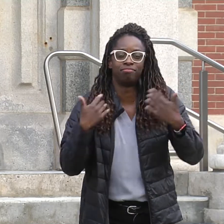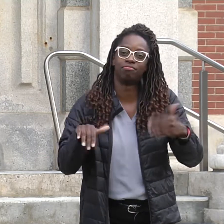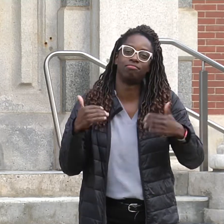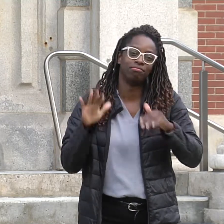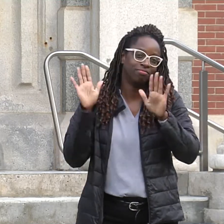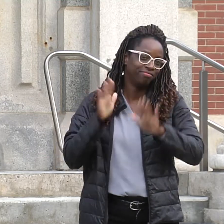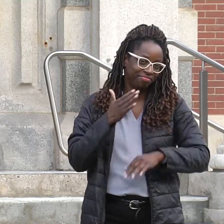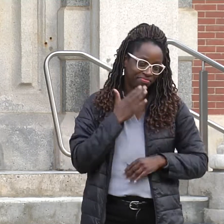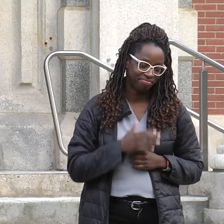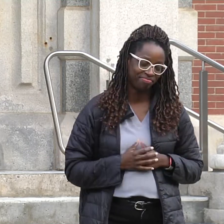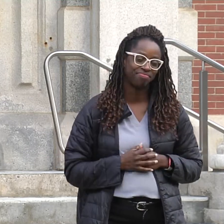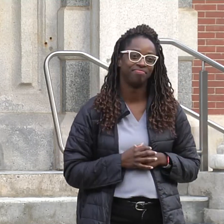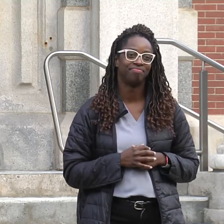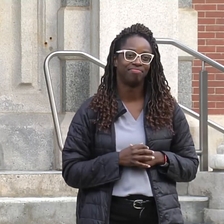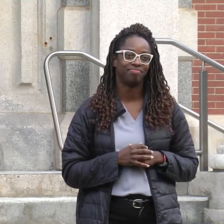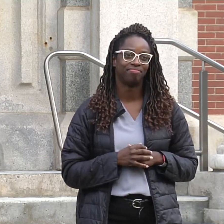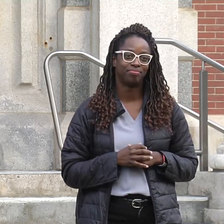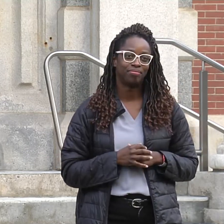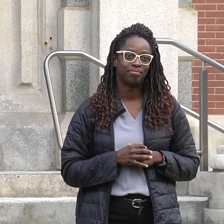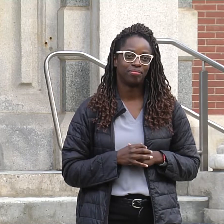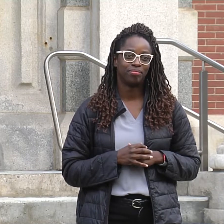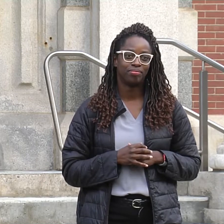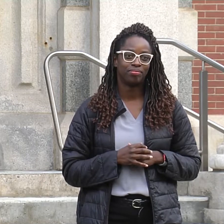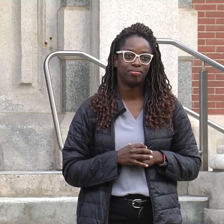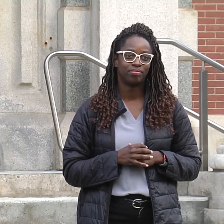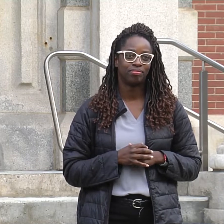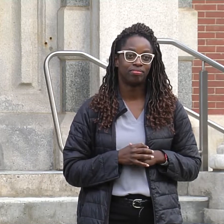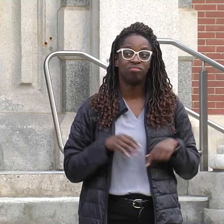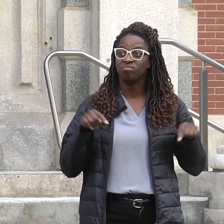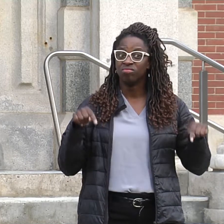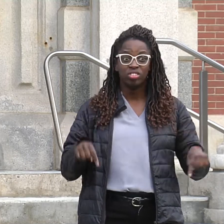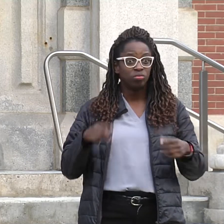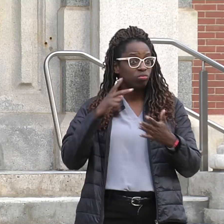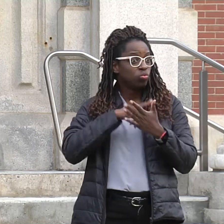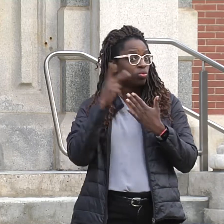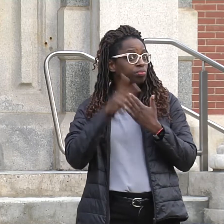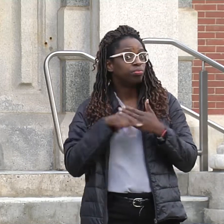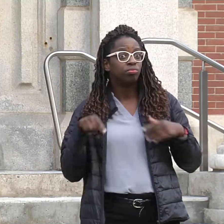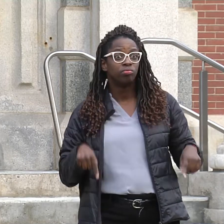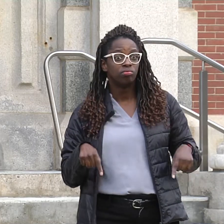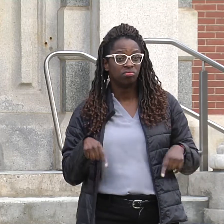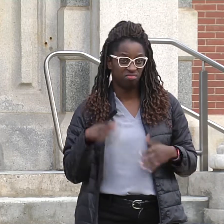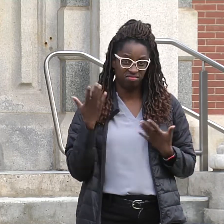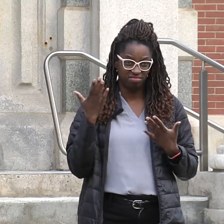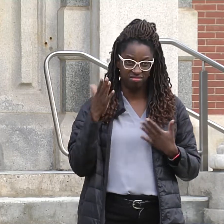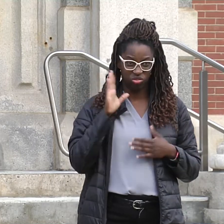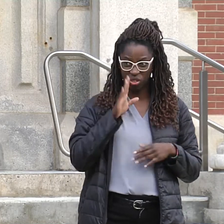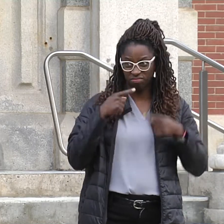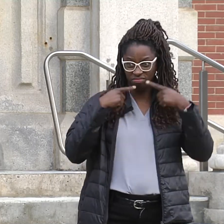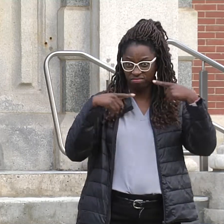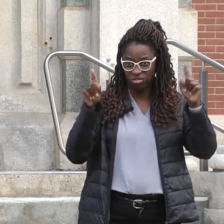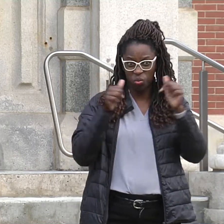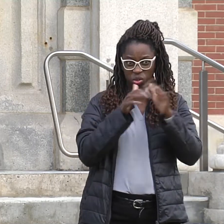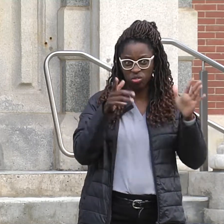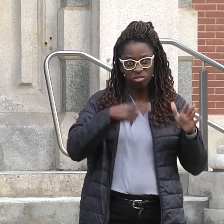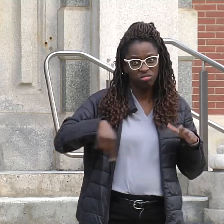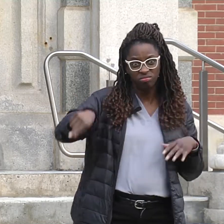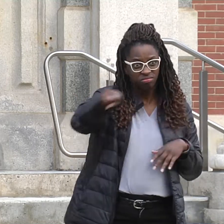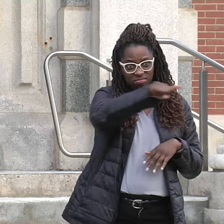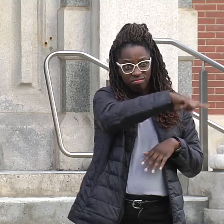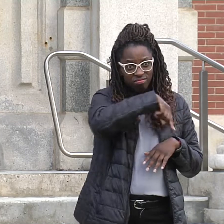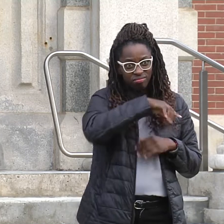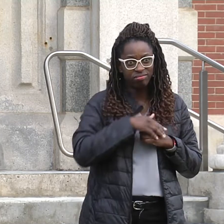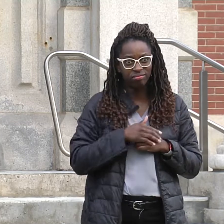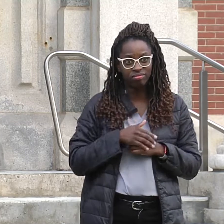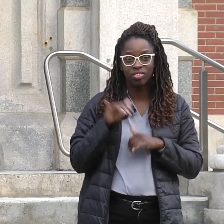any of this percent for our program would be even be here if it weren't for Karin Goodfellow. And so thank you, Karin, for all your hard work around that. So